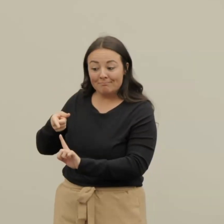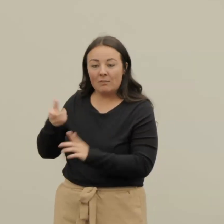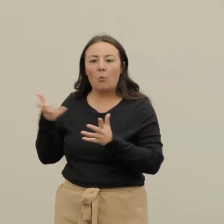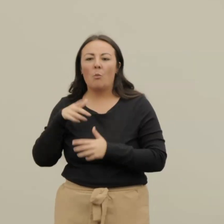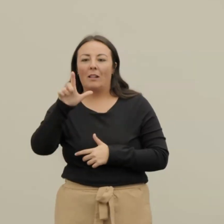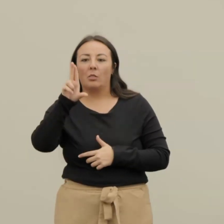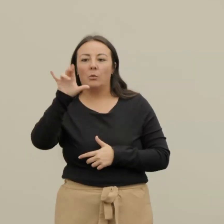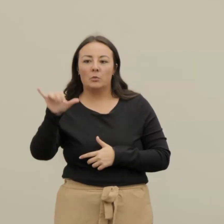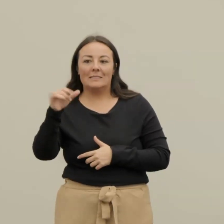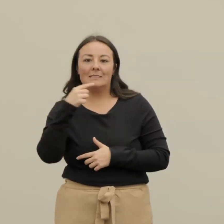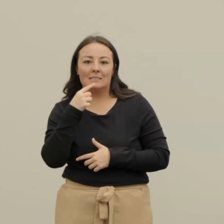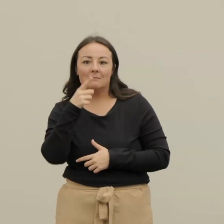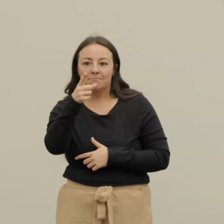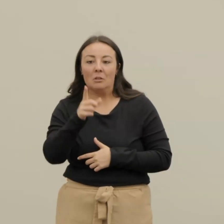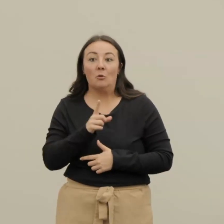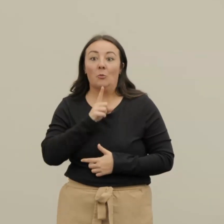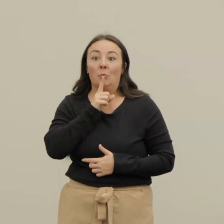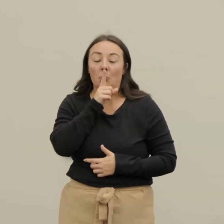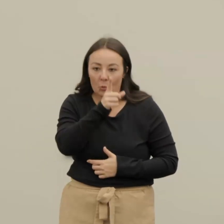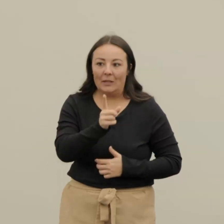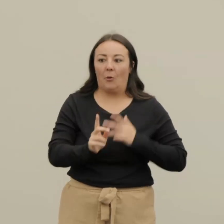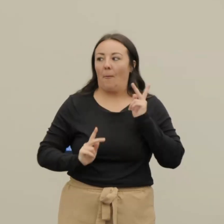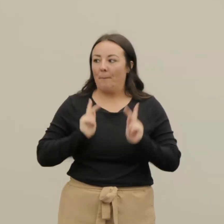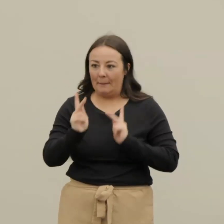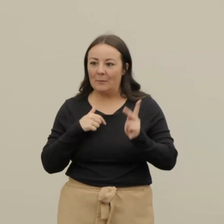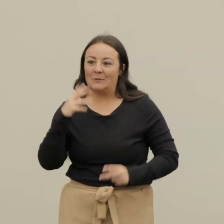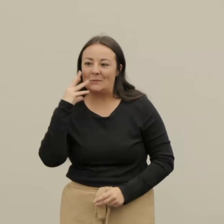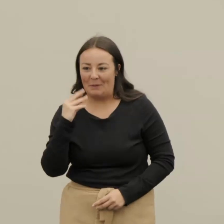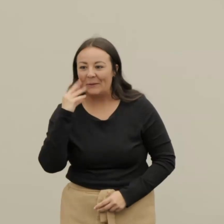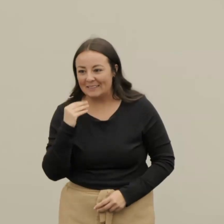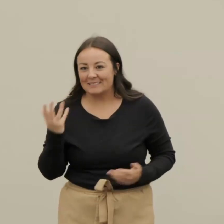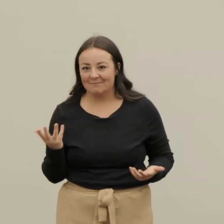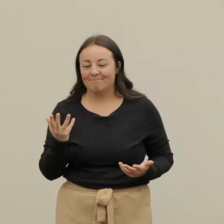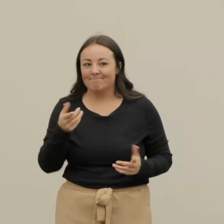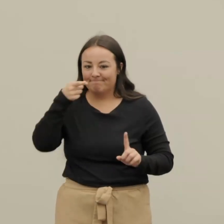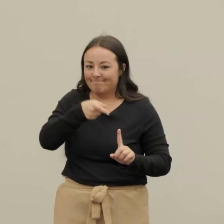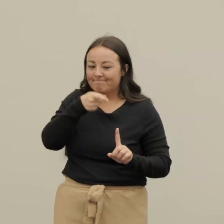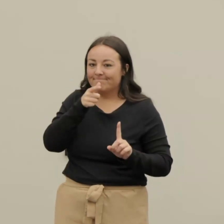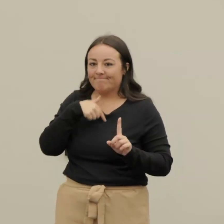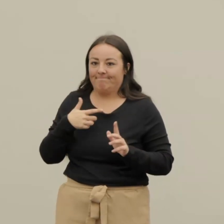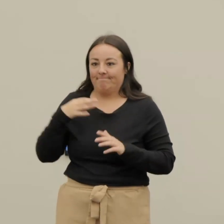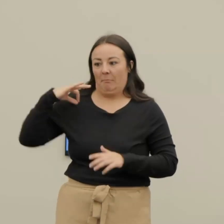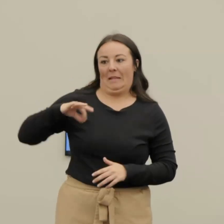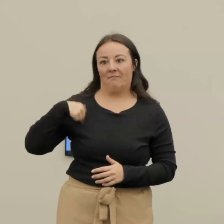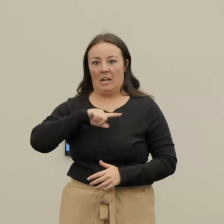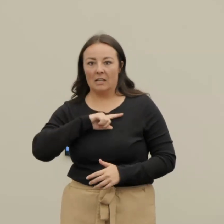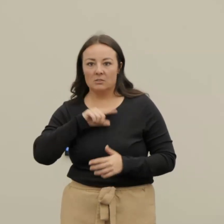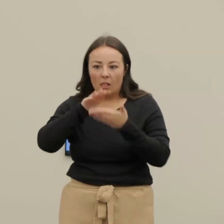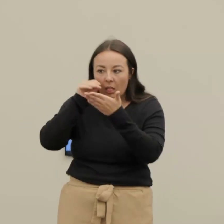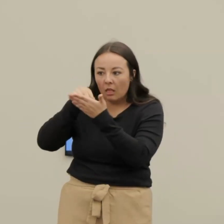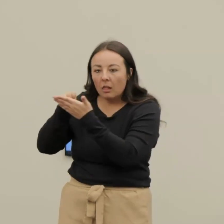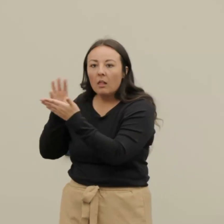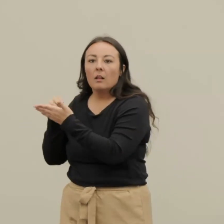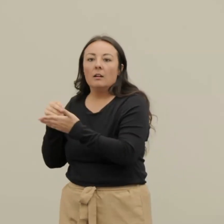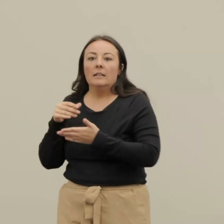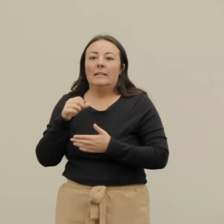say? Real people's experience. Real people's experience. And